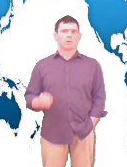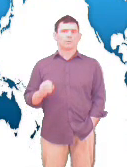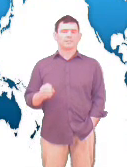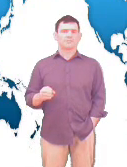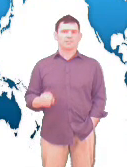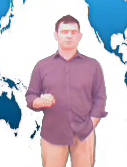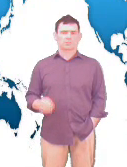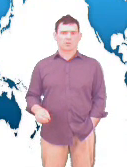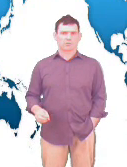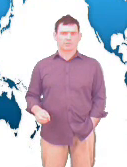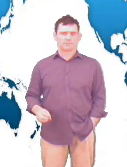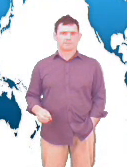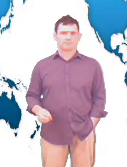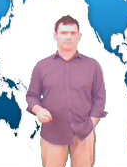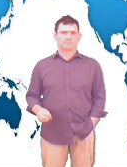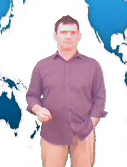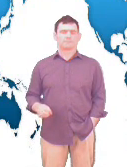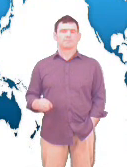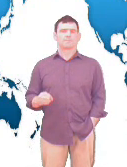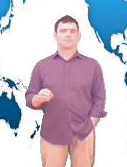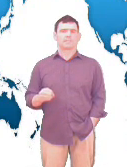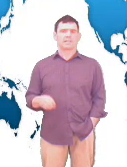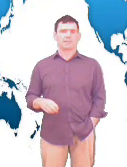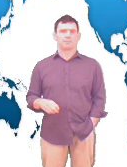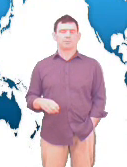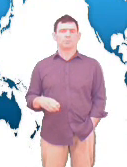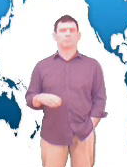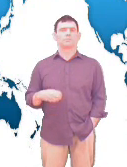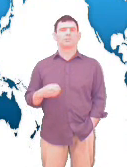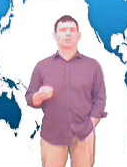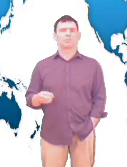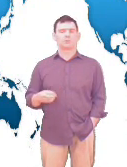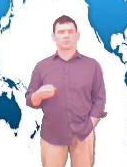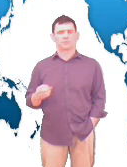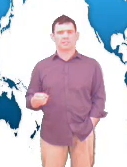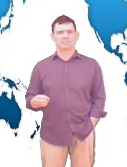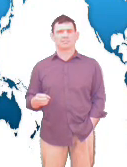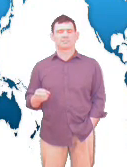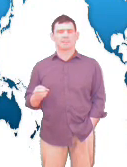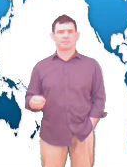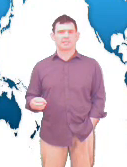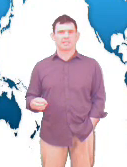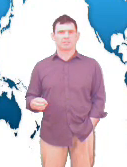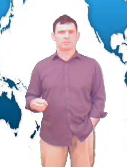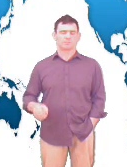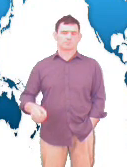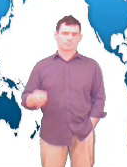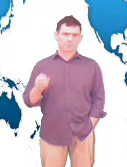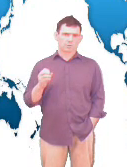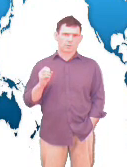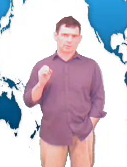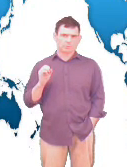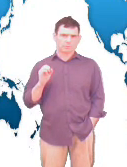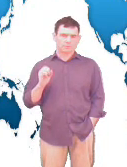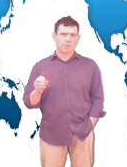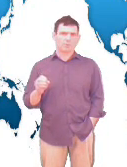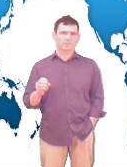Well, this video is recorded to help you get over those feelings of sabotage. While you focus